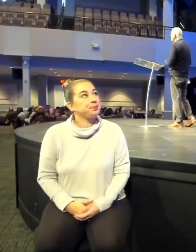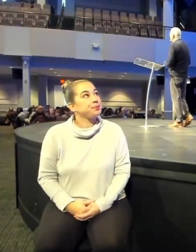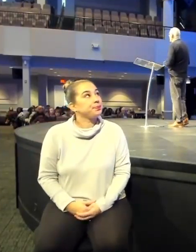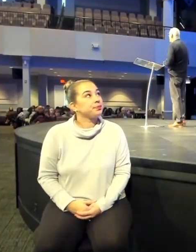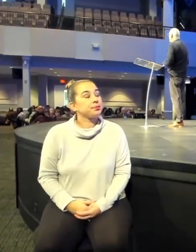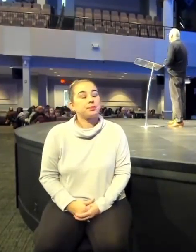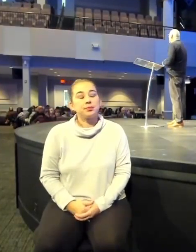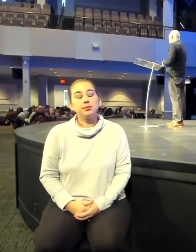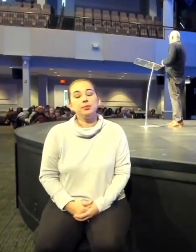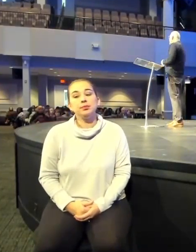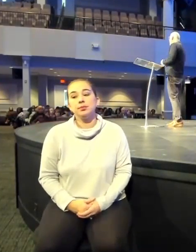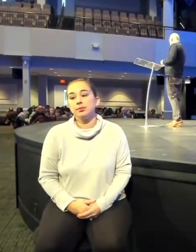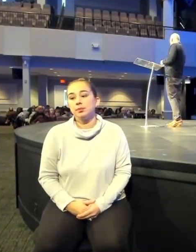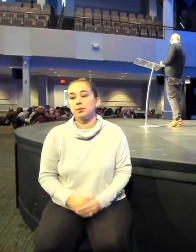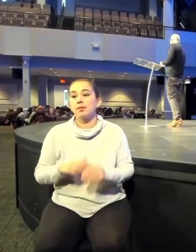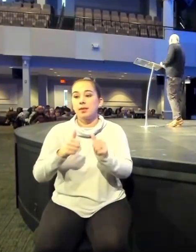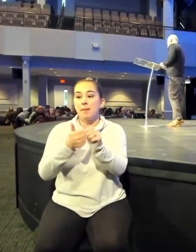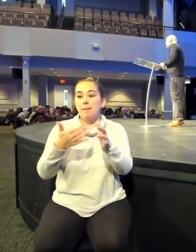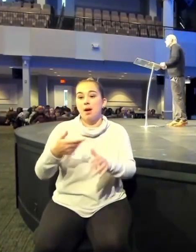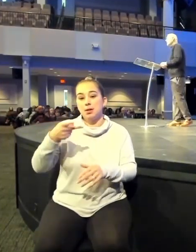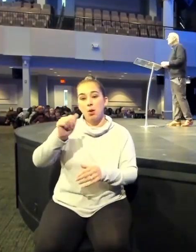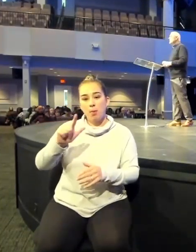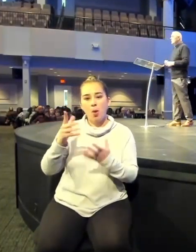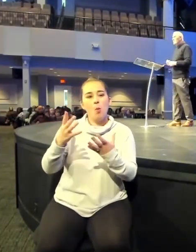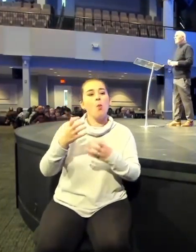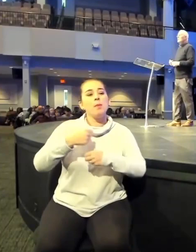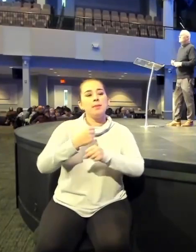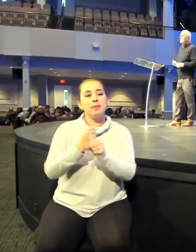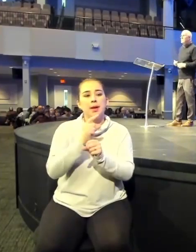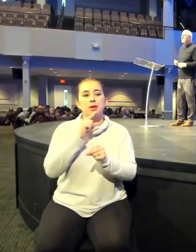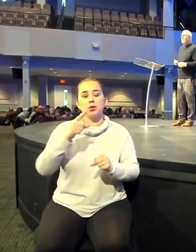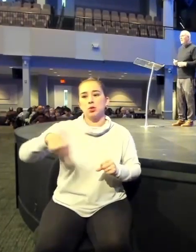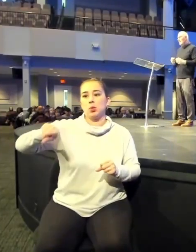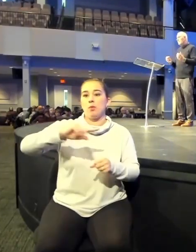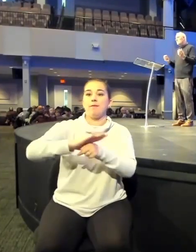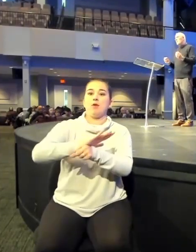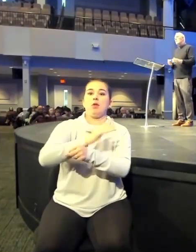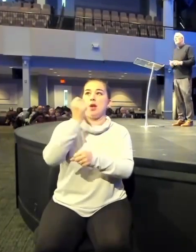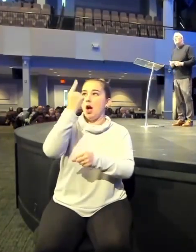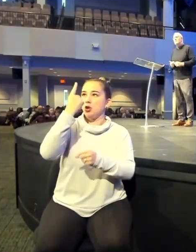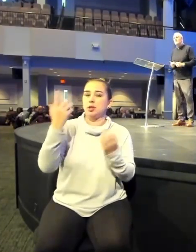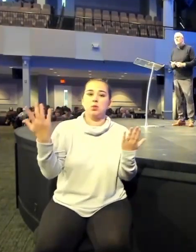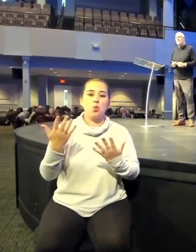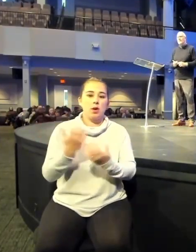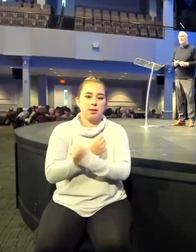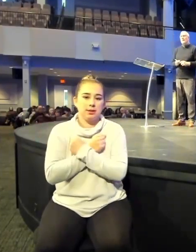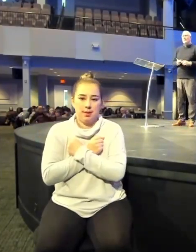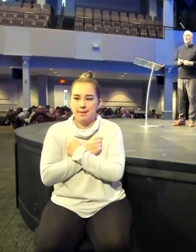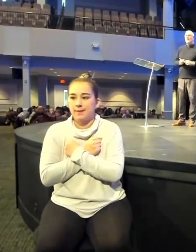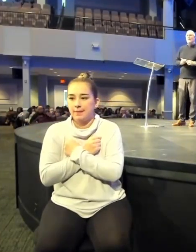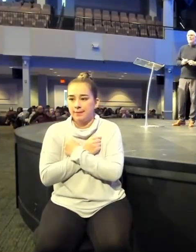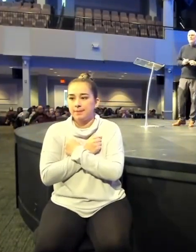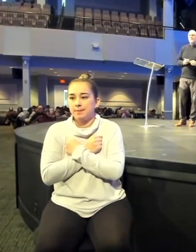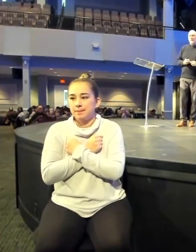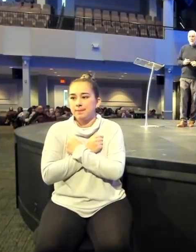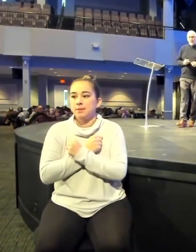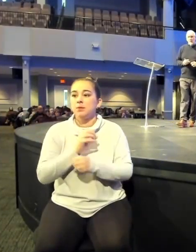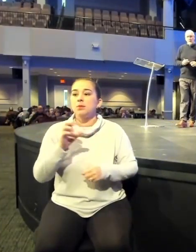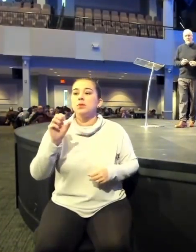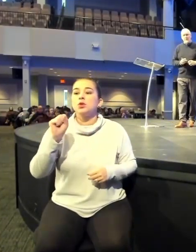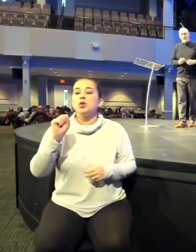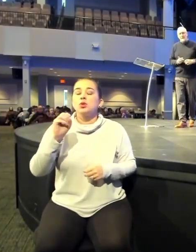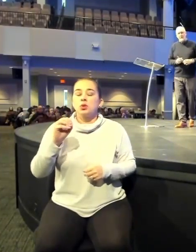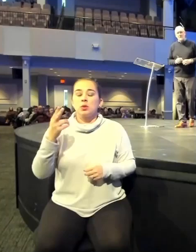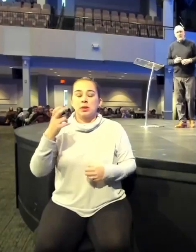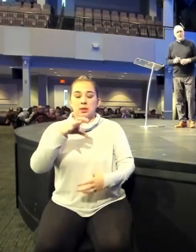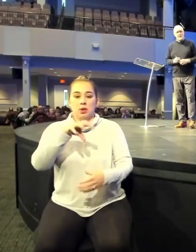the Apostle Paul wanted to make sure that all of us fully understood what love was all about. And so he